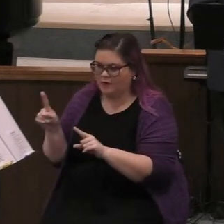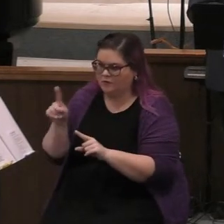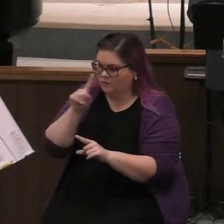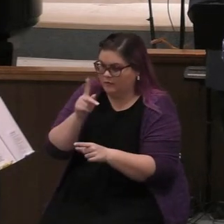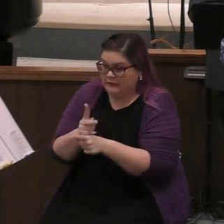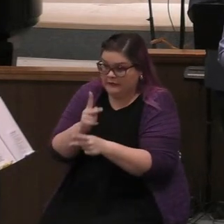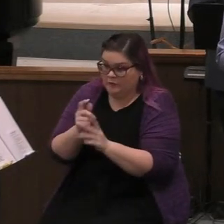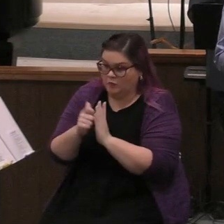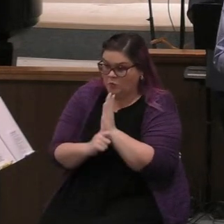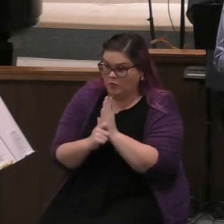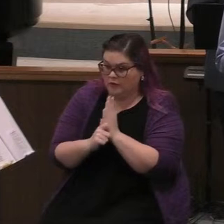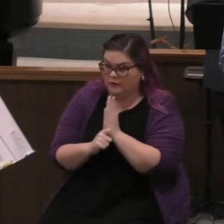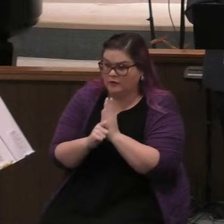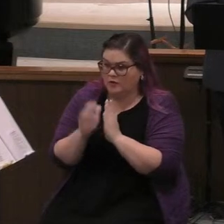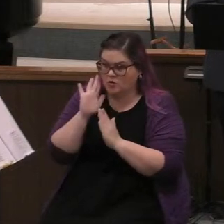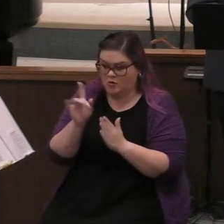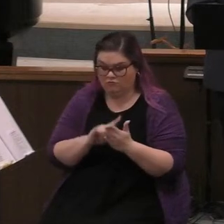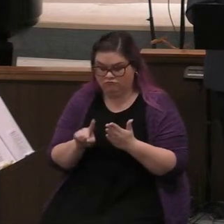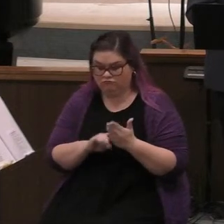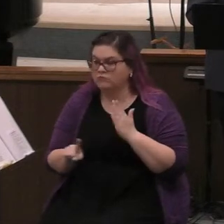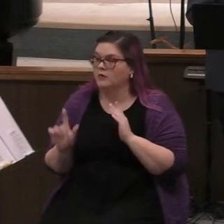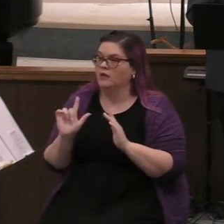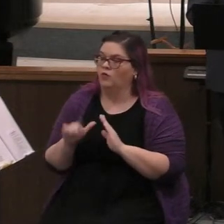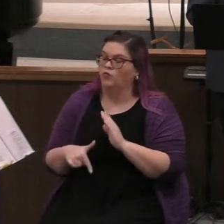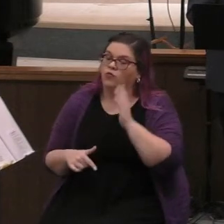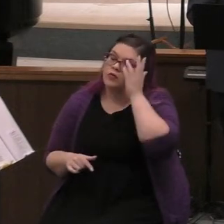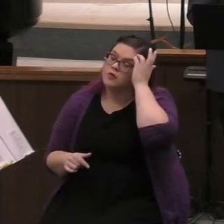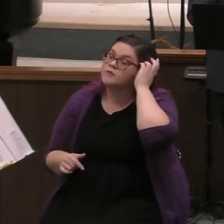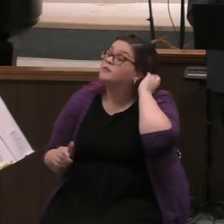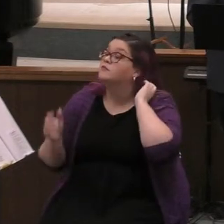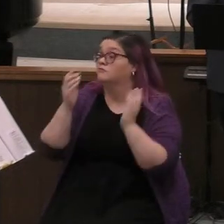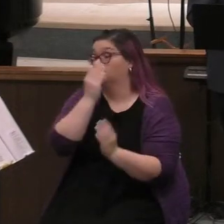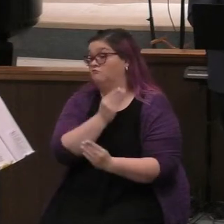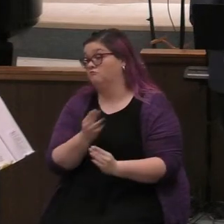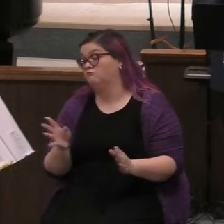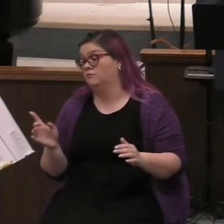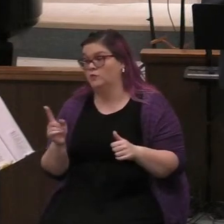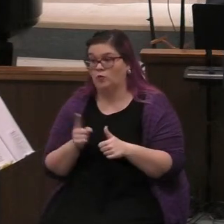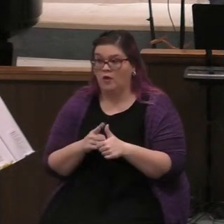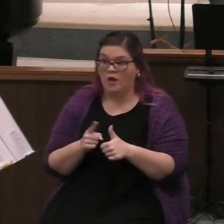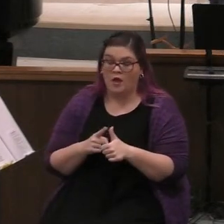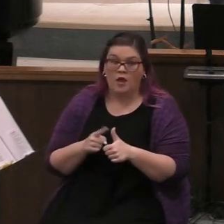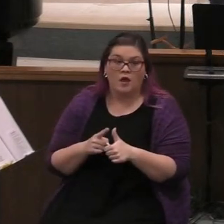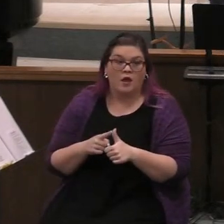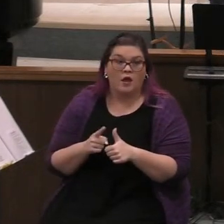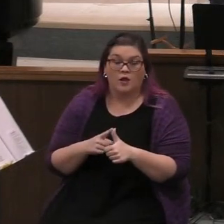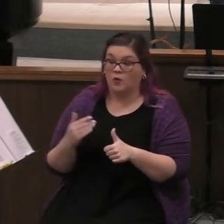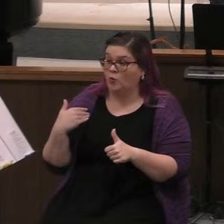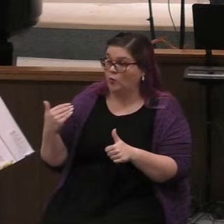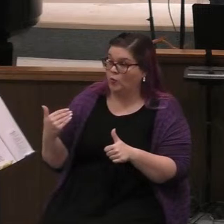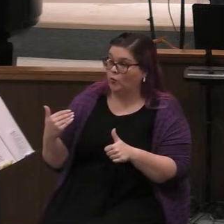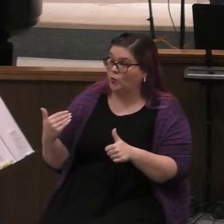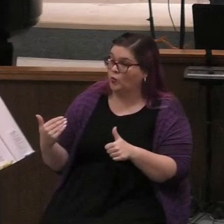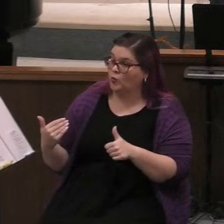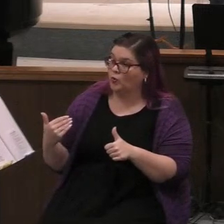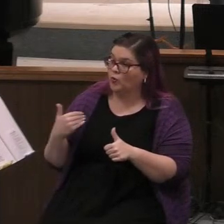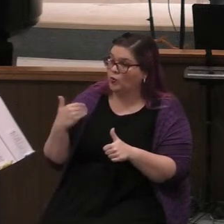bulletin and be apprised of what's coming up. But I do want to highlight the youth